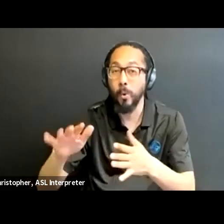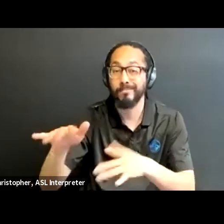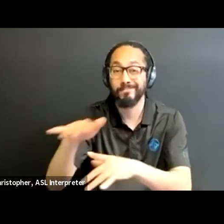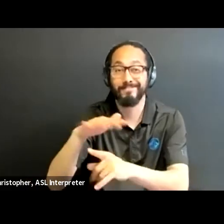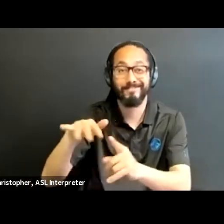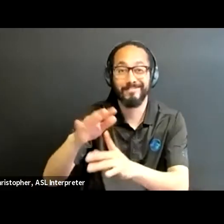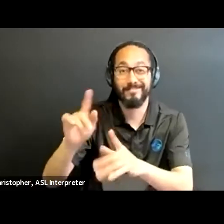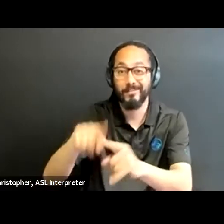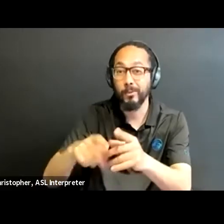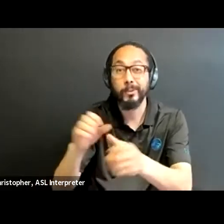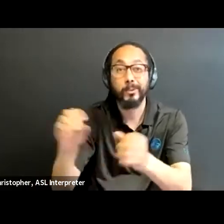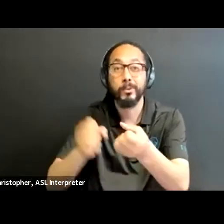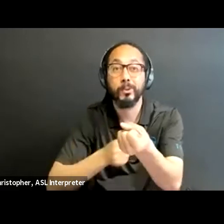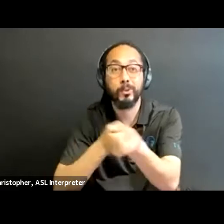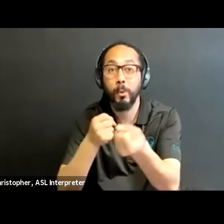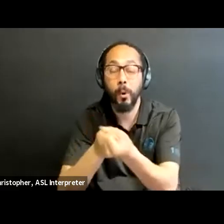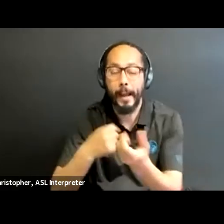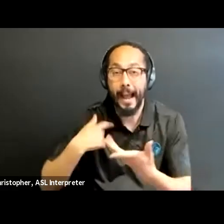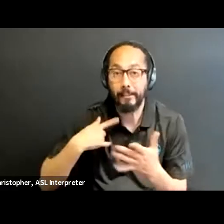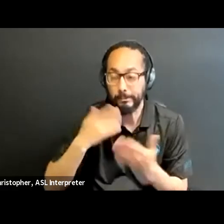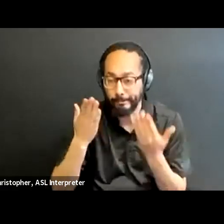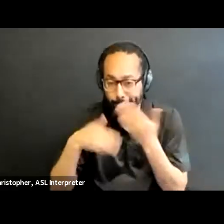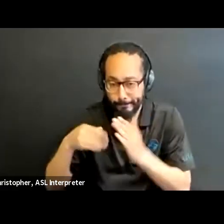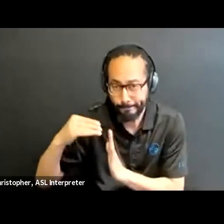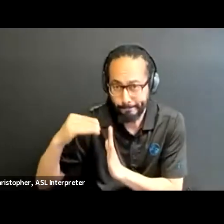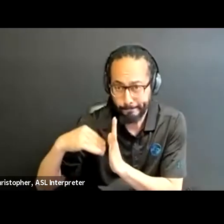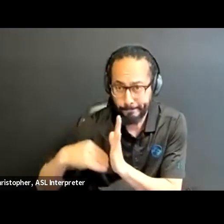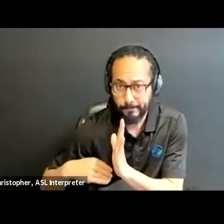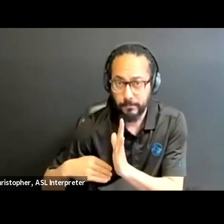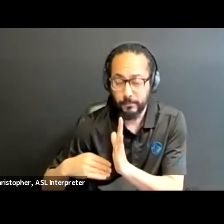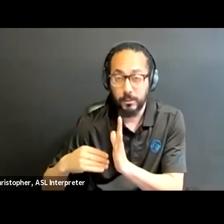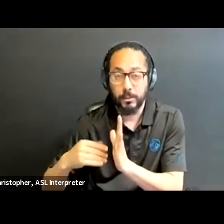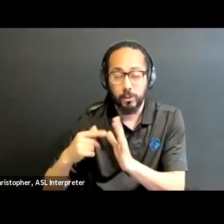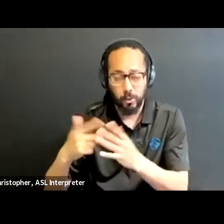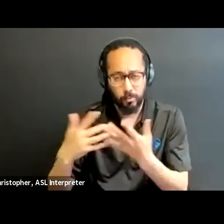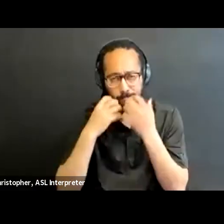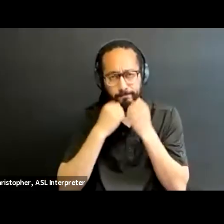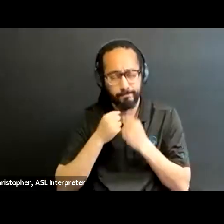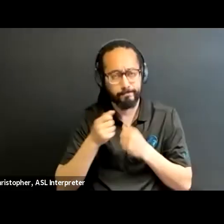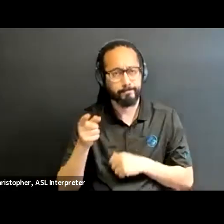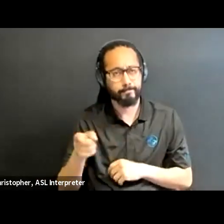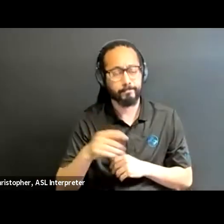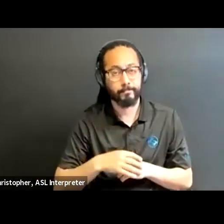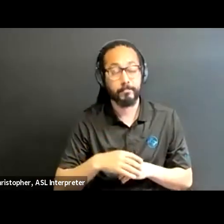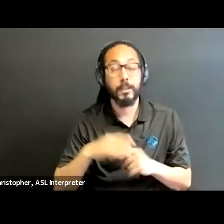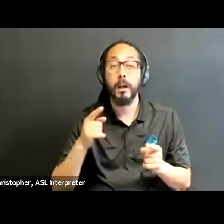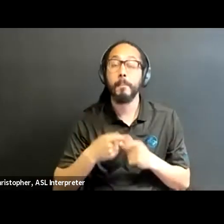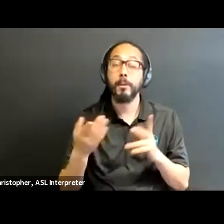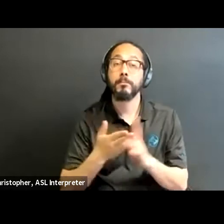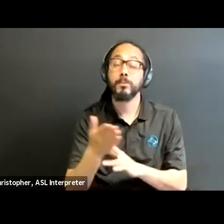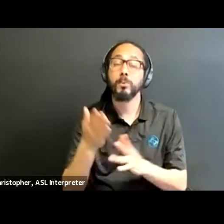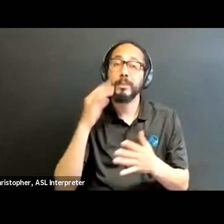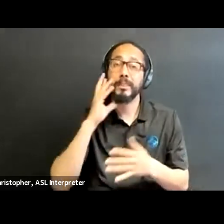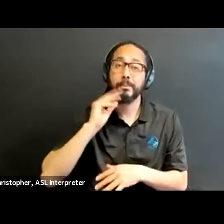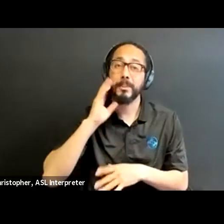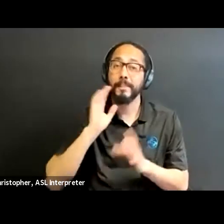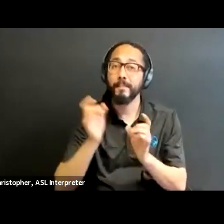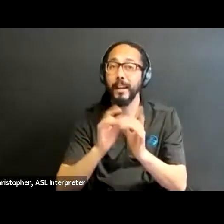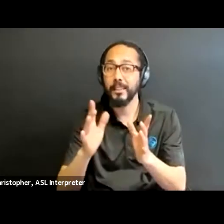So in measuring different forms of dating violence that youth might experience, we used accessible and